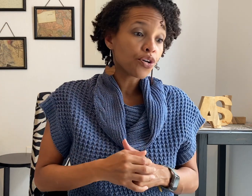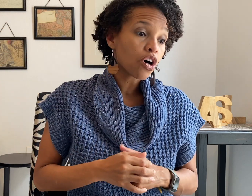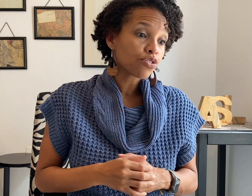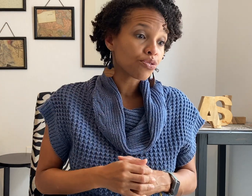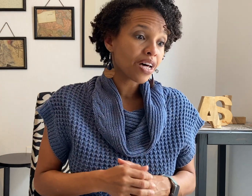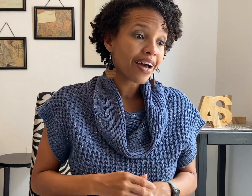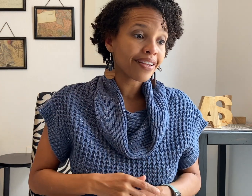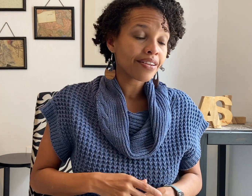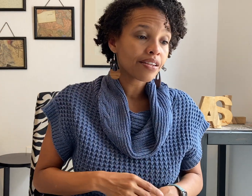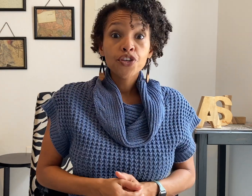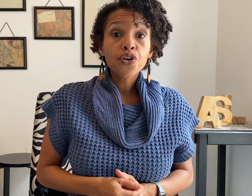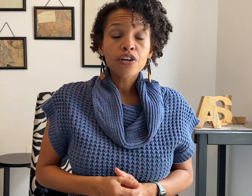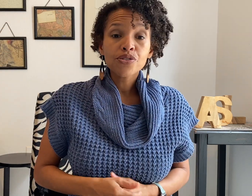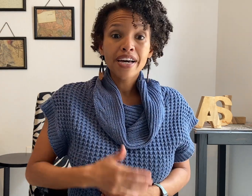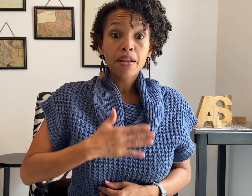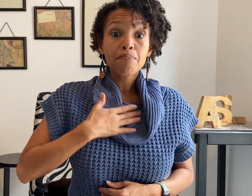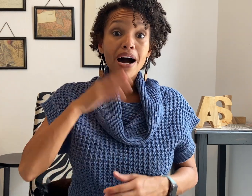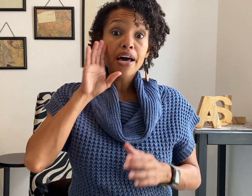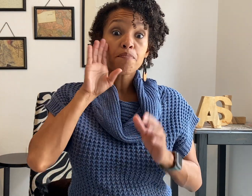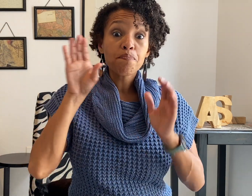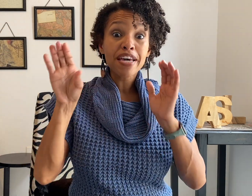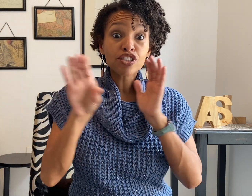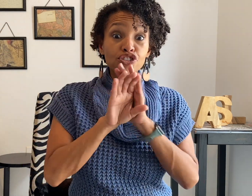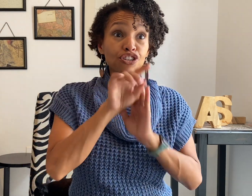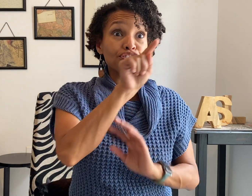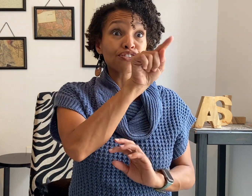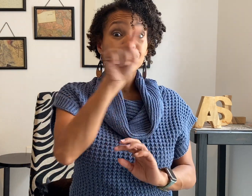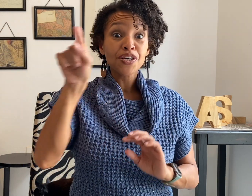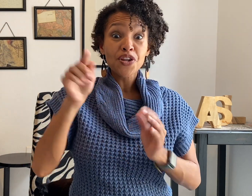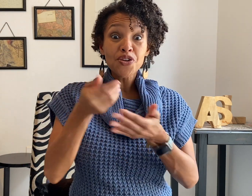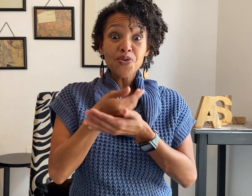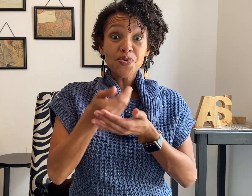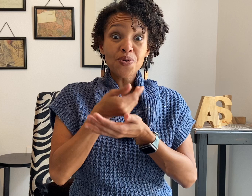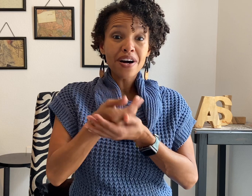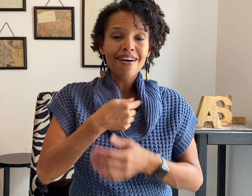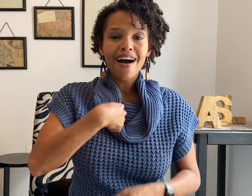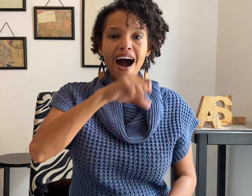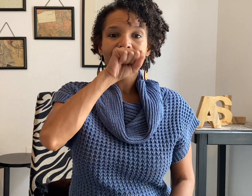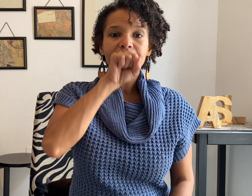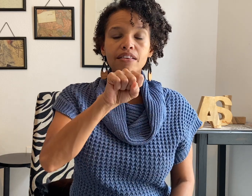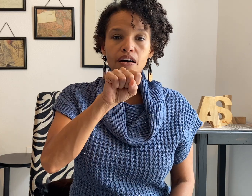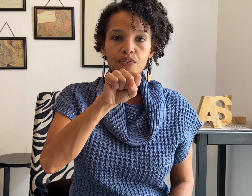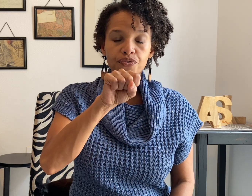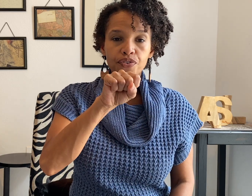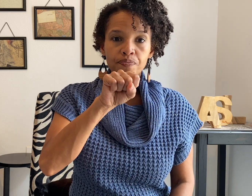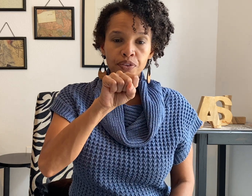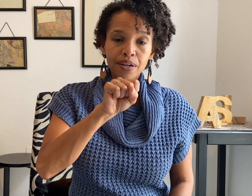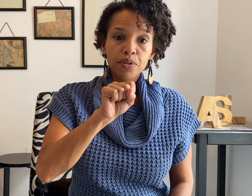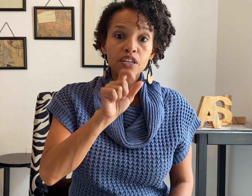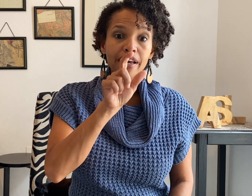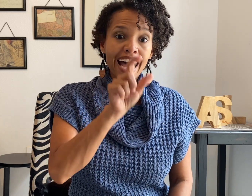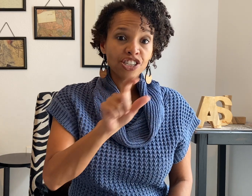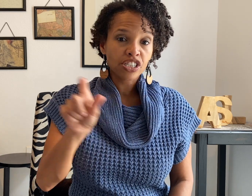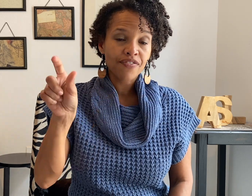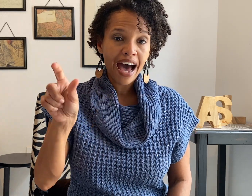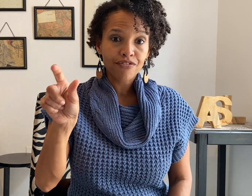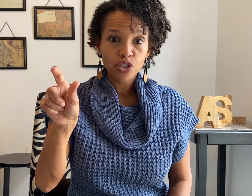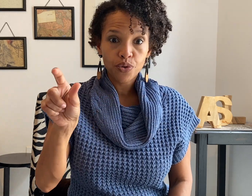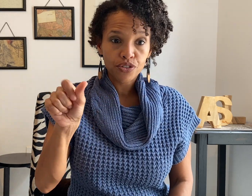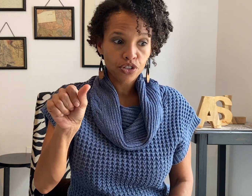also sign my pictures new, I love. You can put the adjective afterwards as